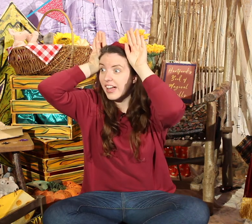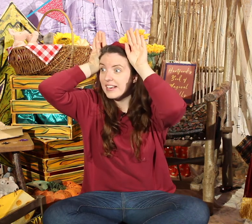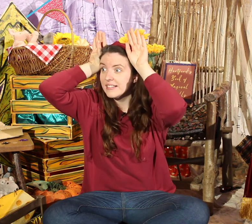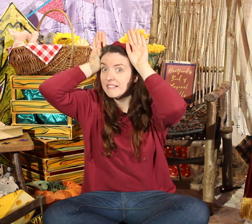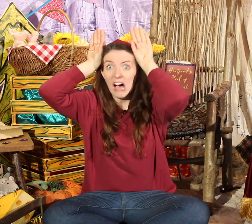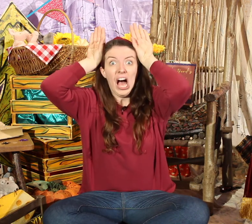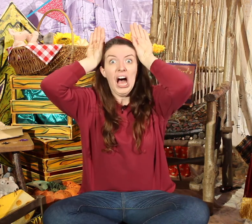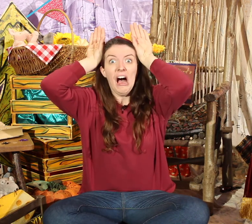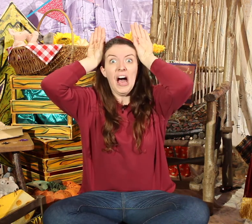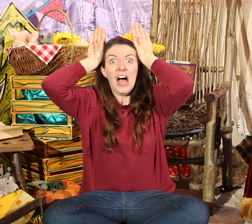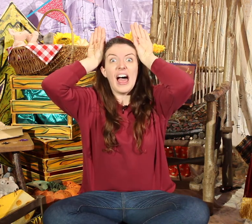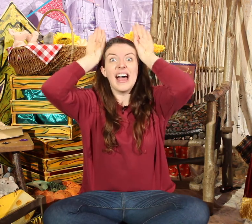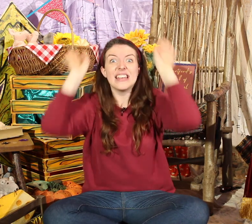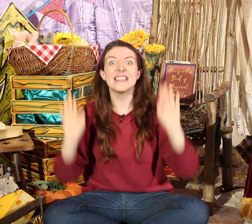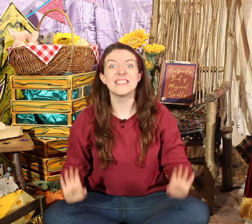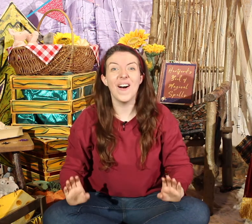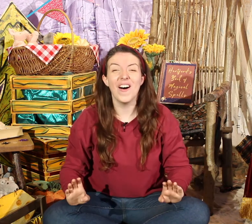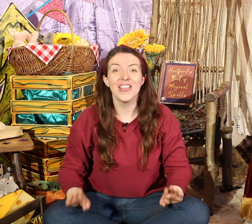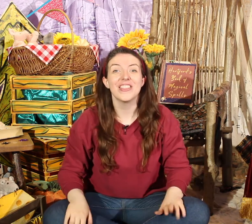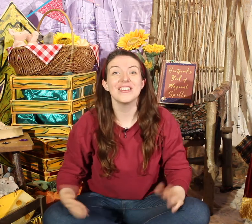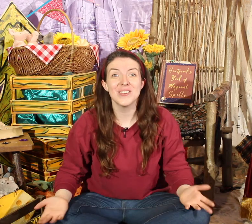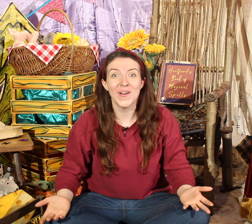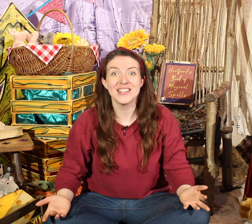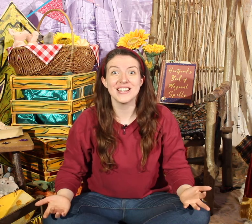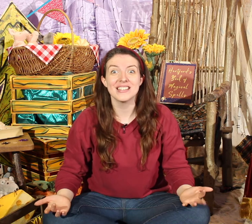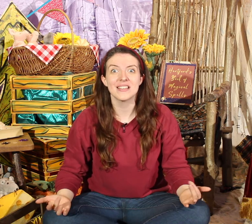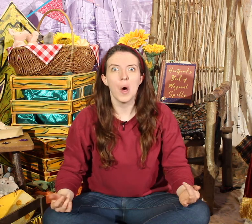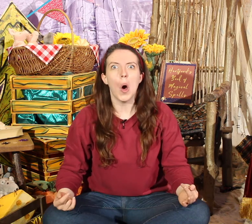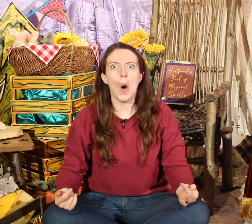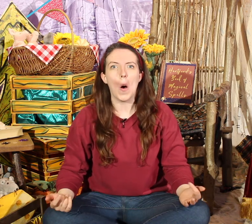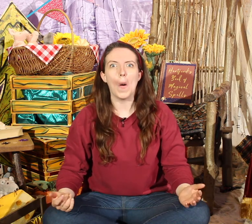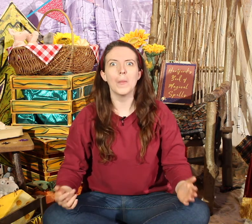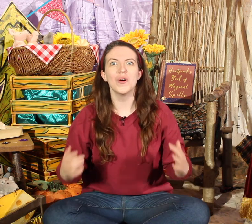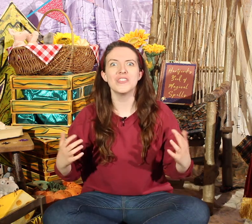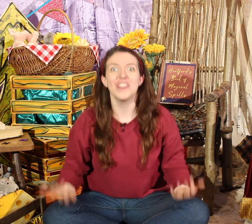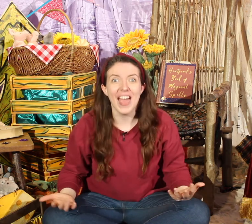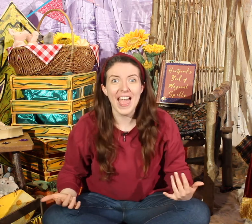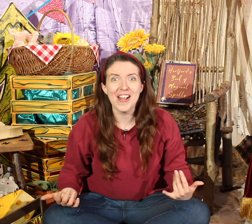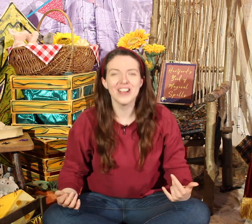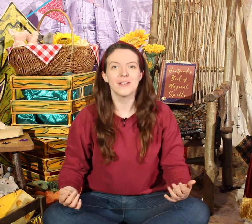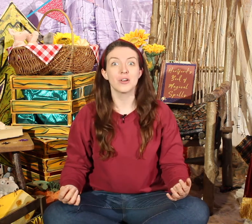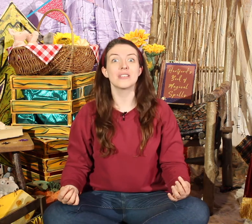line. And he saw the tortoise almost there,